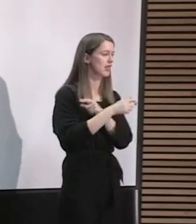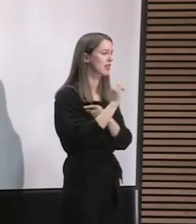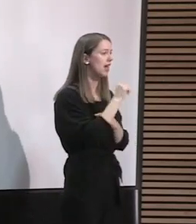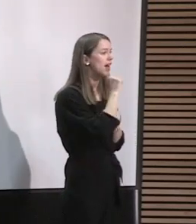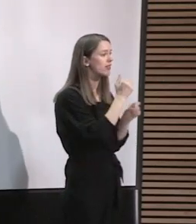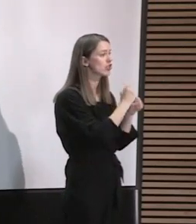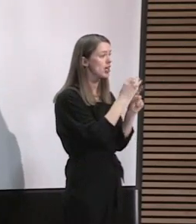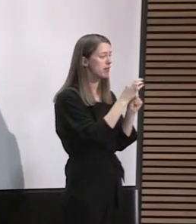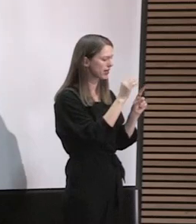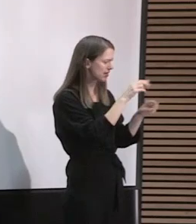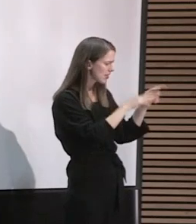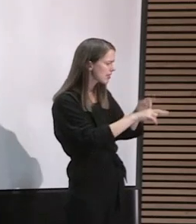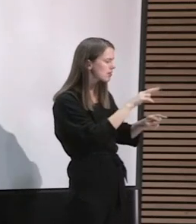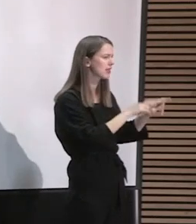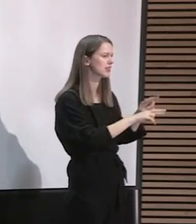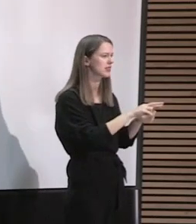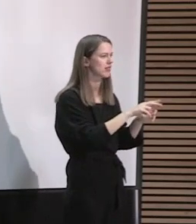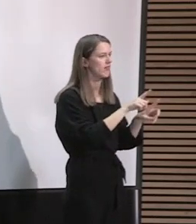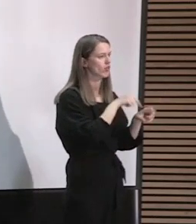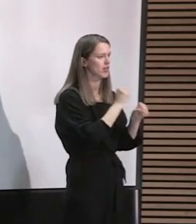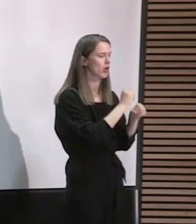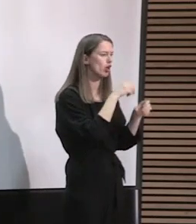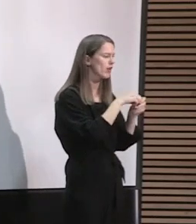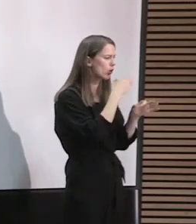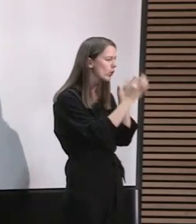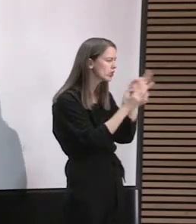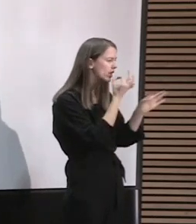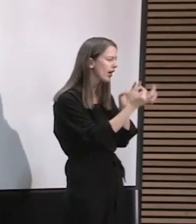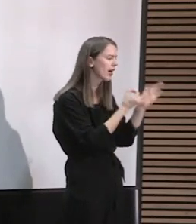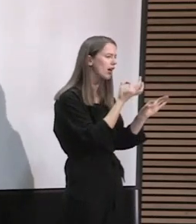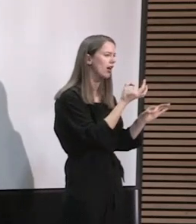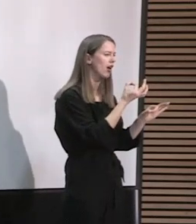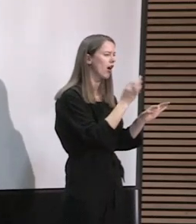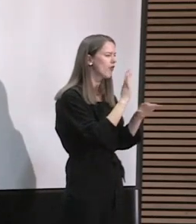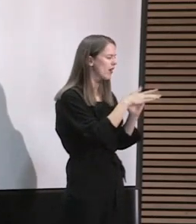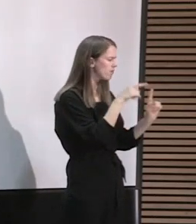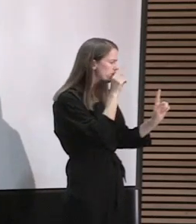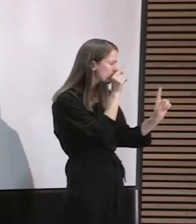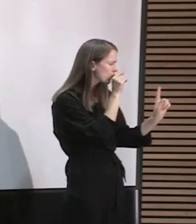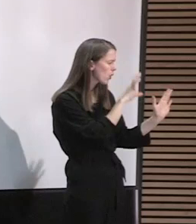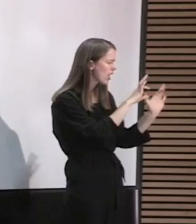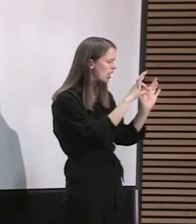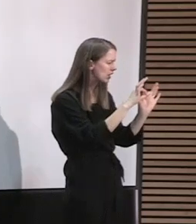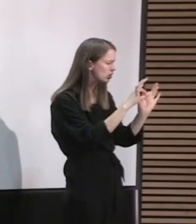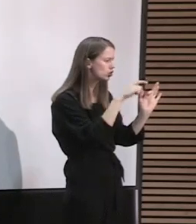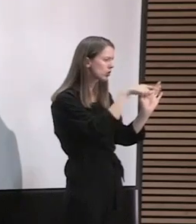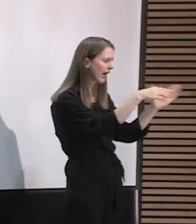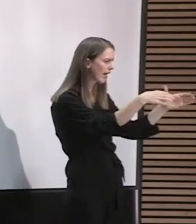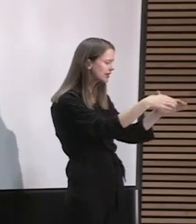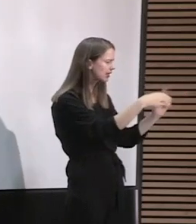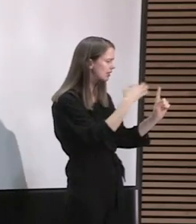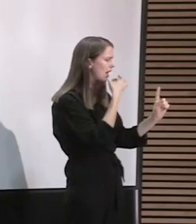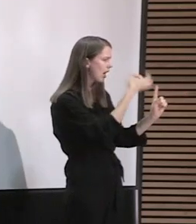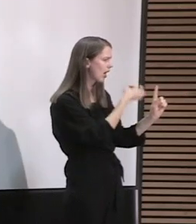GP does an assessment as well, which might include questioning about a possible link, an epidemiological link, so